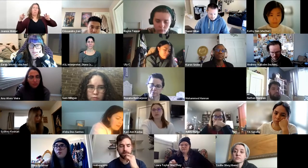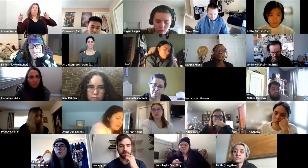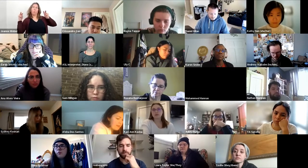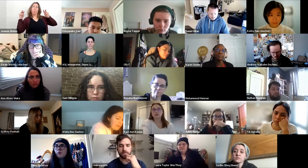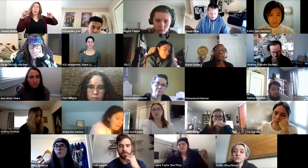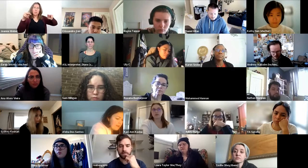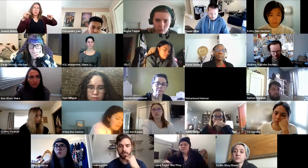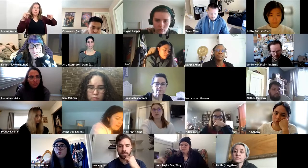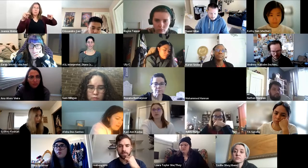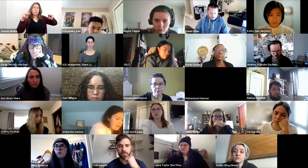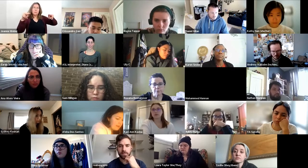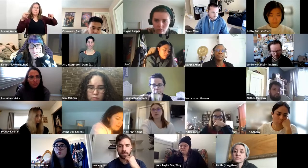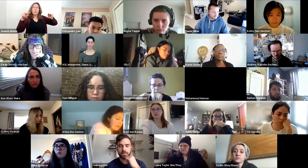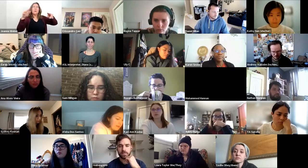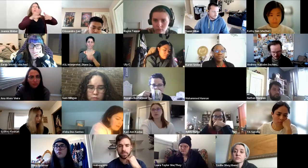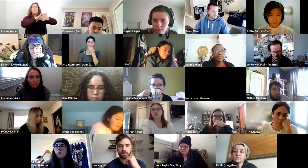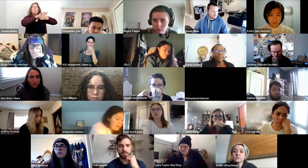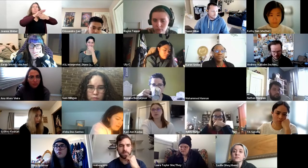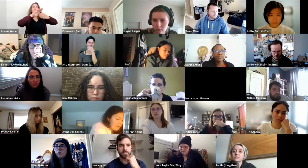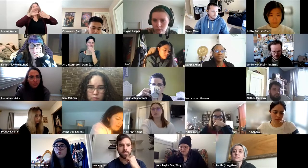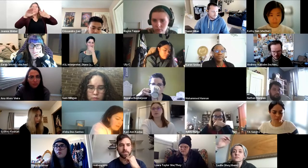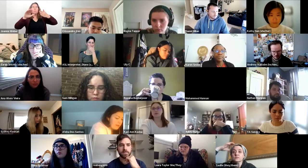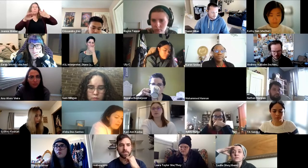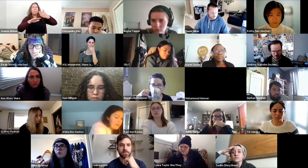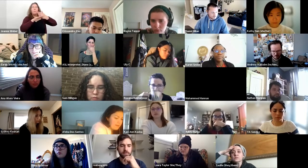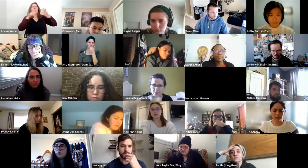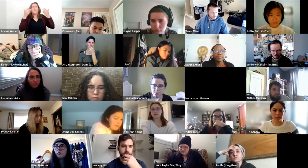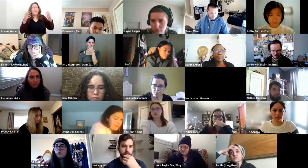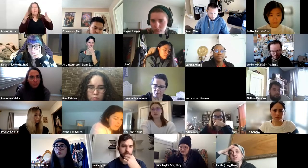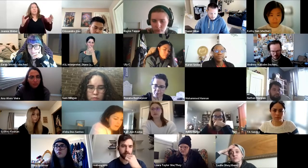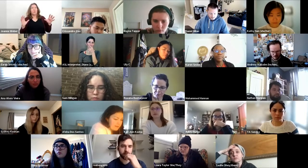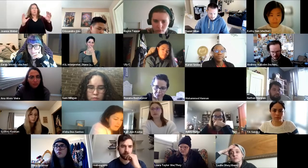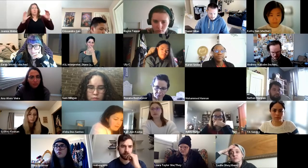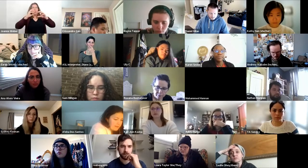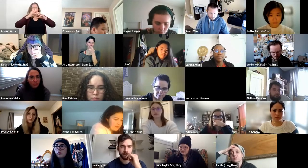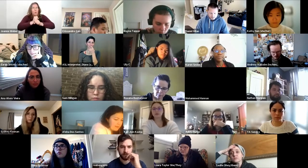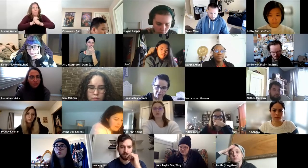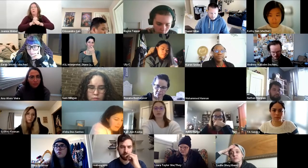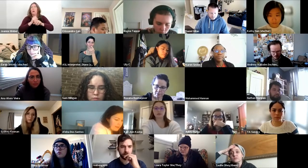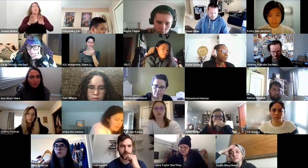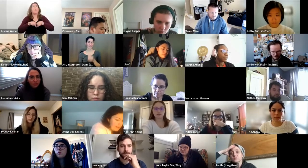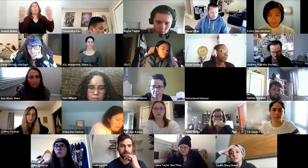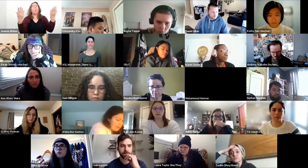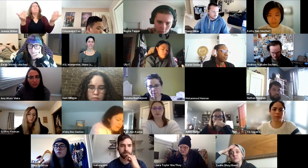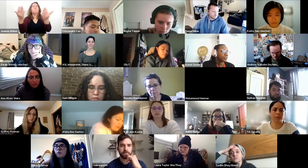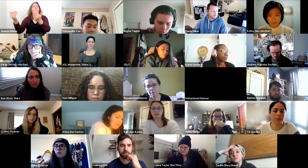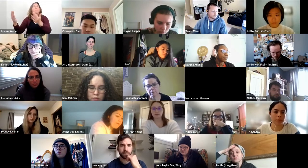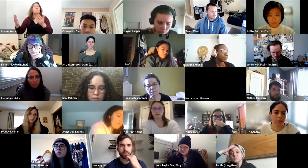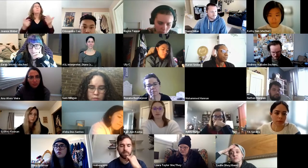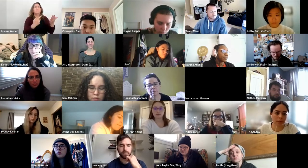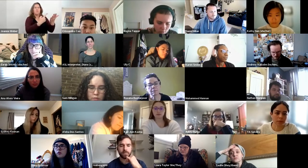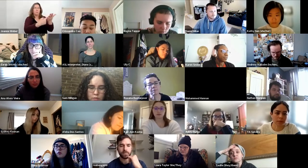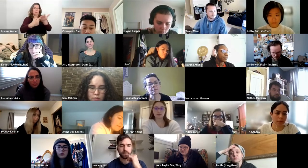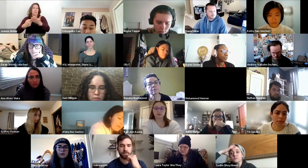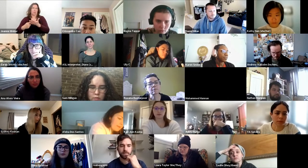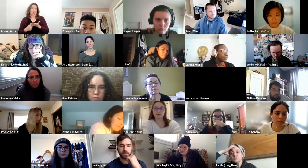Once I show the recording, all of you can watch it during class time. When it's finished, we'll open